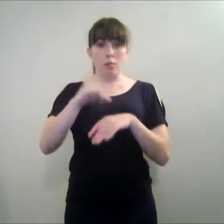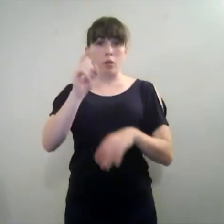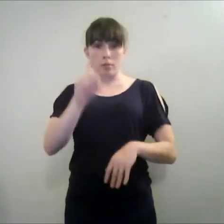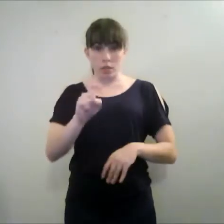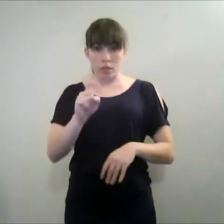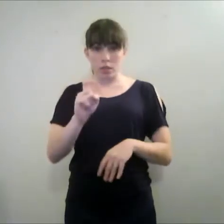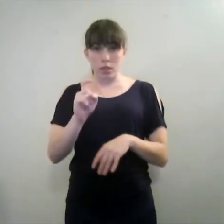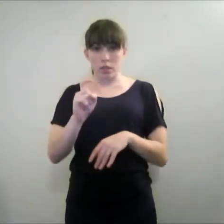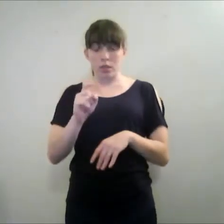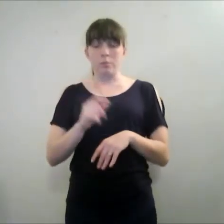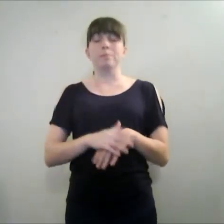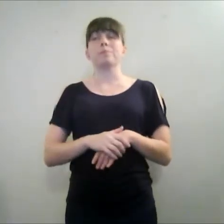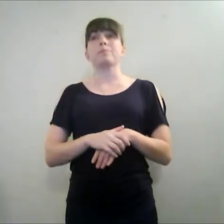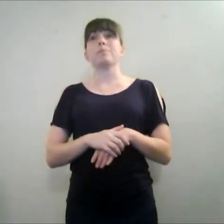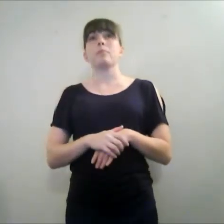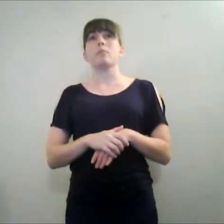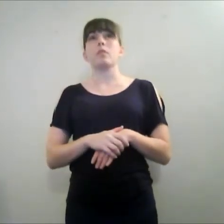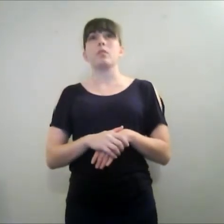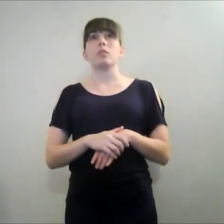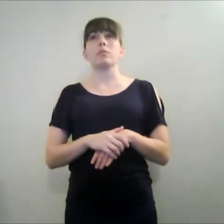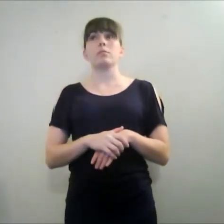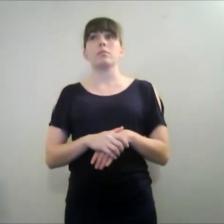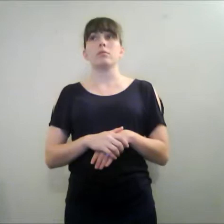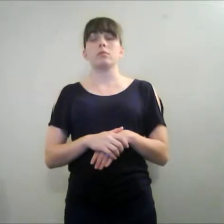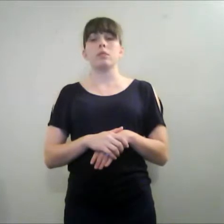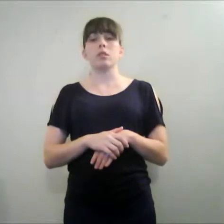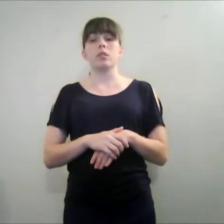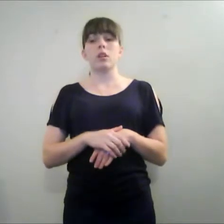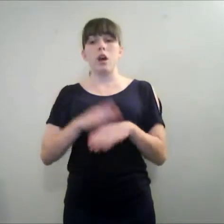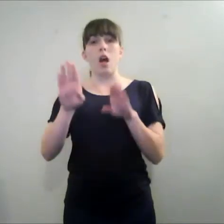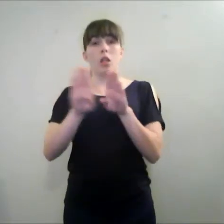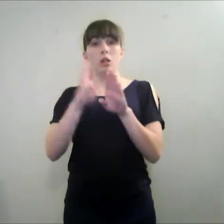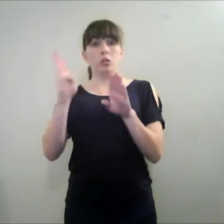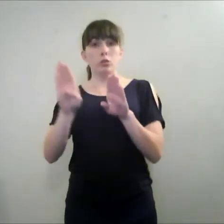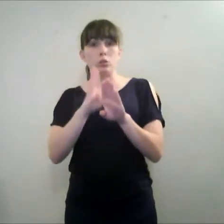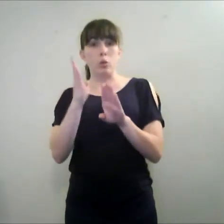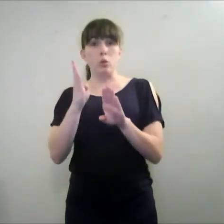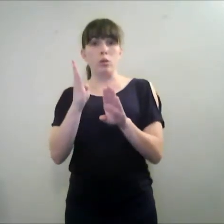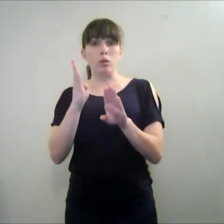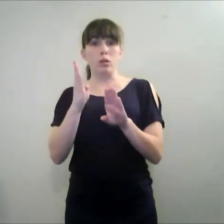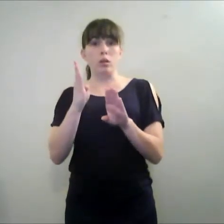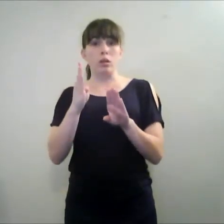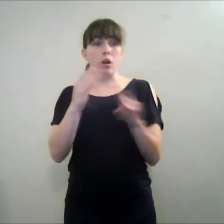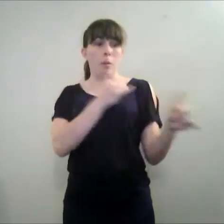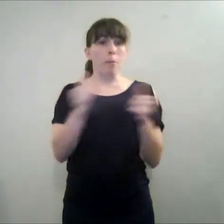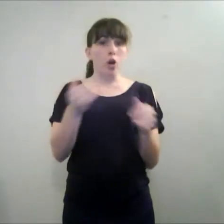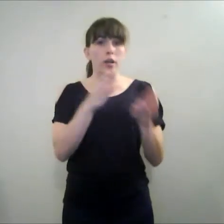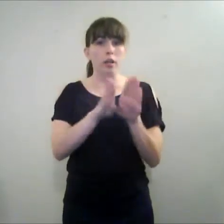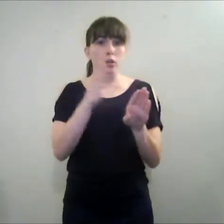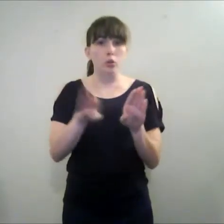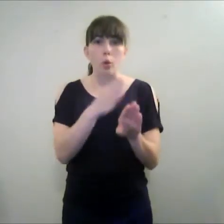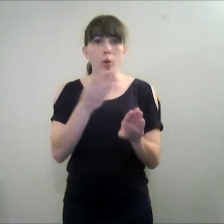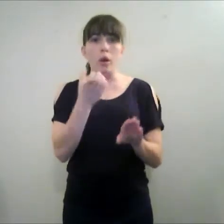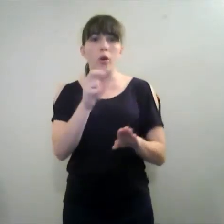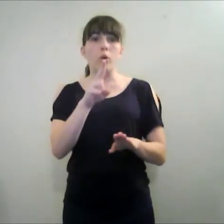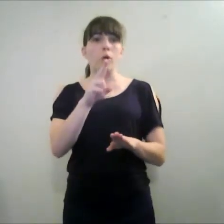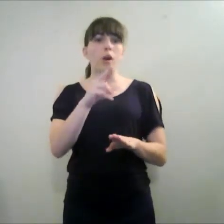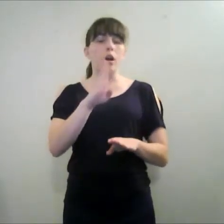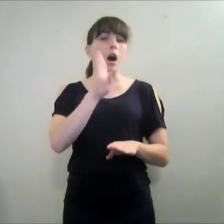the door of the pub is allowed, is this person over 18 and not barred from the pub, okay? And so the idea is you touch your ID card to the